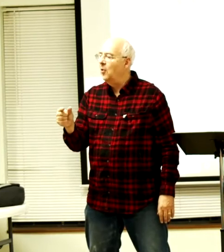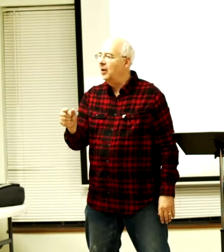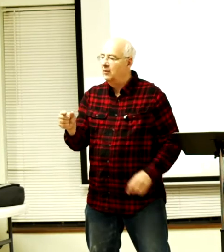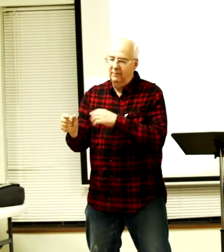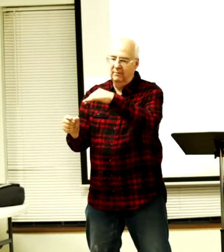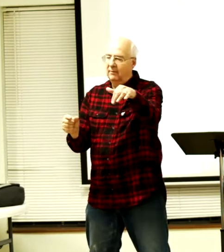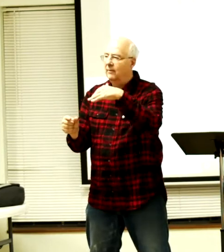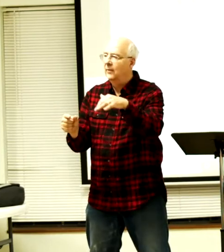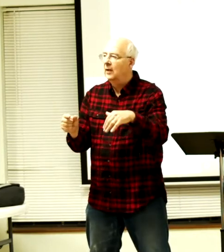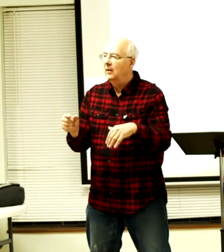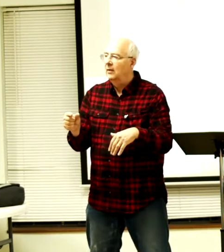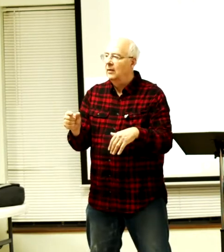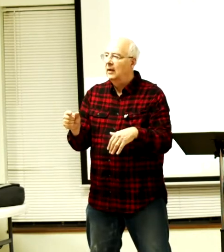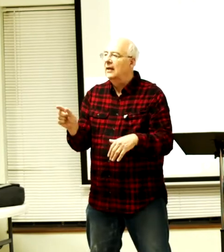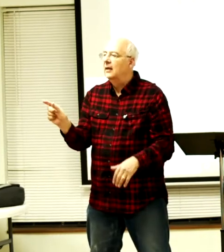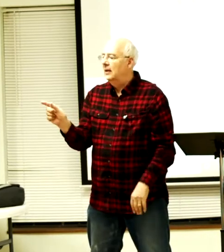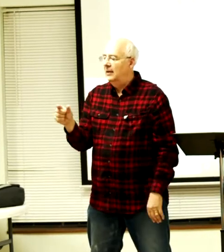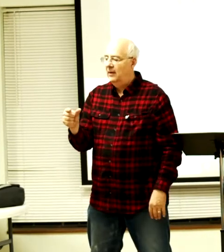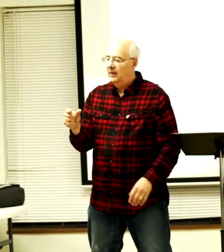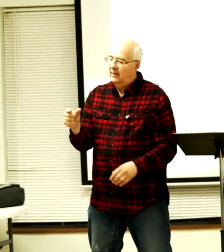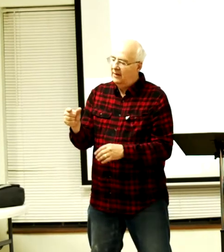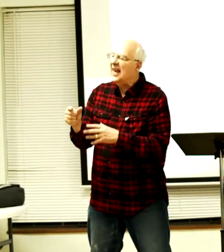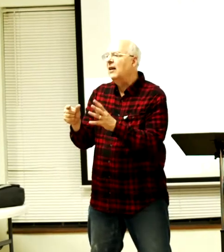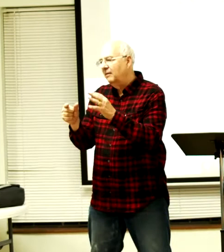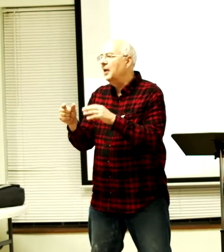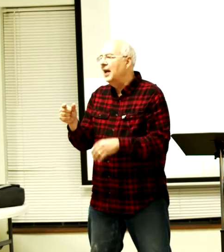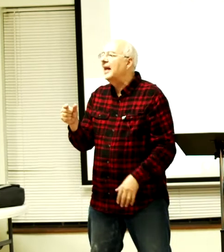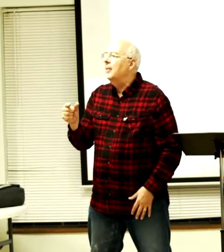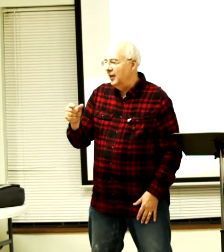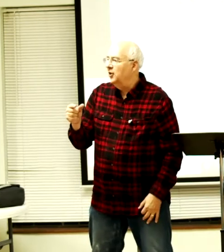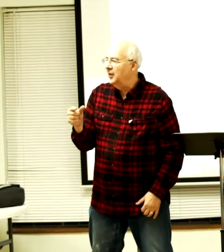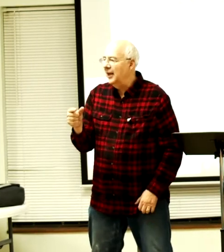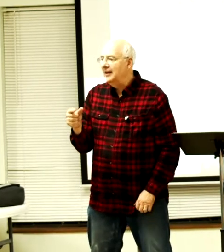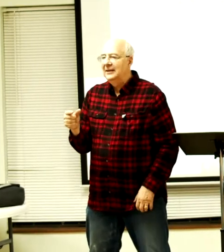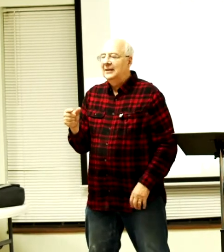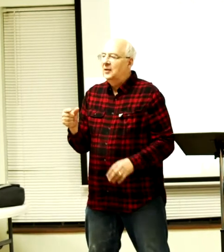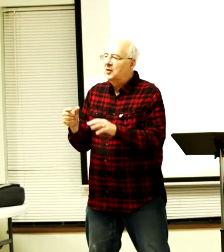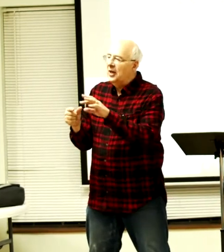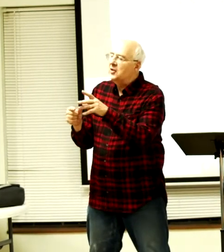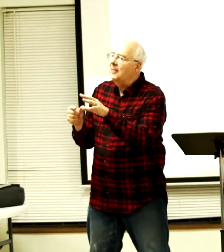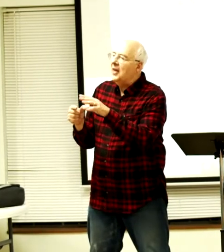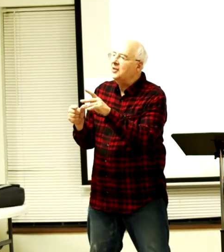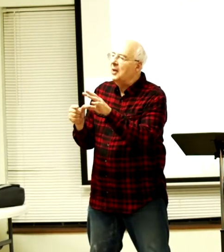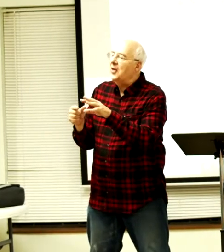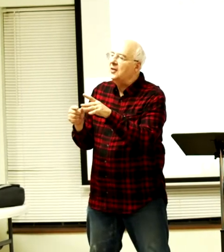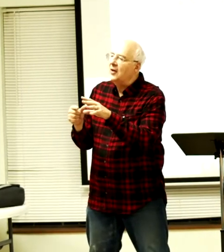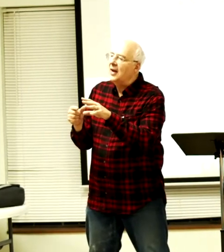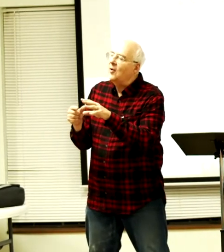pointed. But you said palm point, so Yeah, but not that much, okay? Some things are not